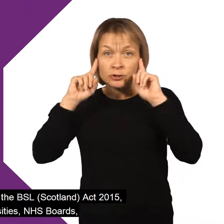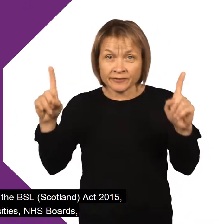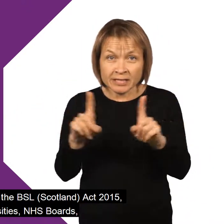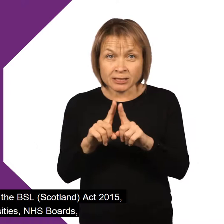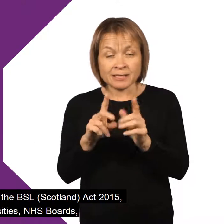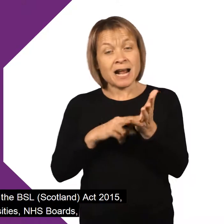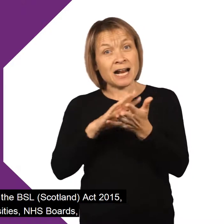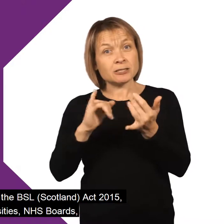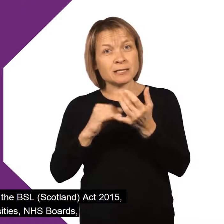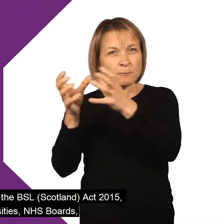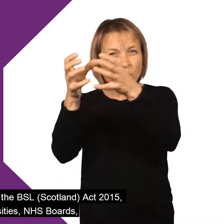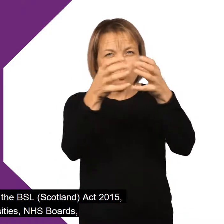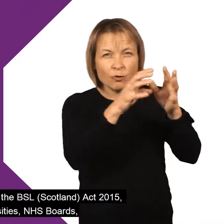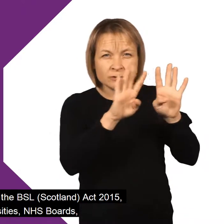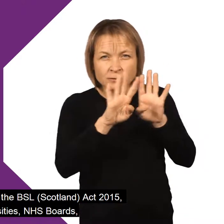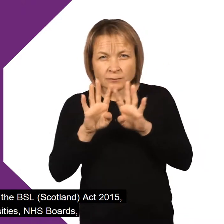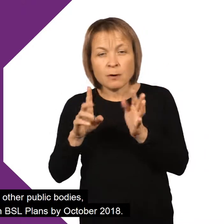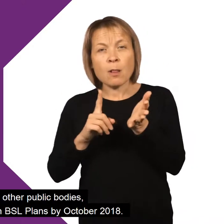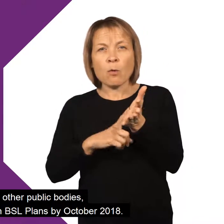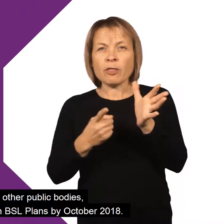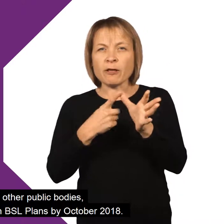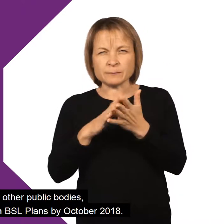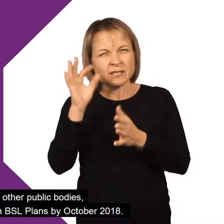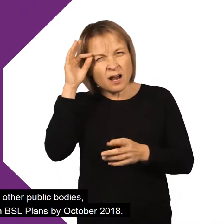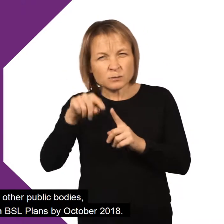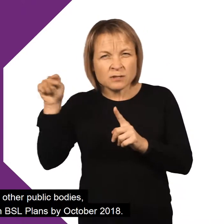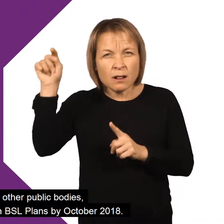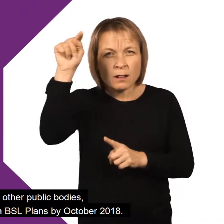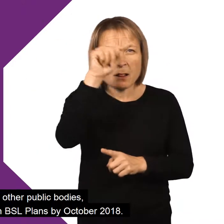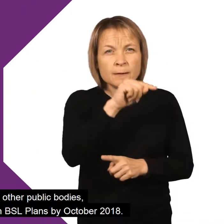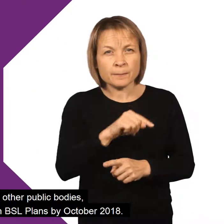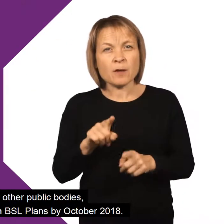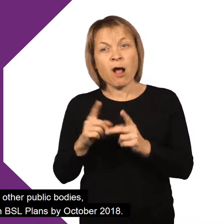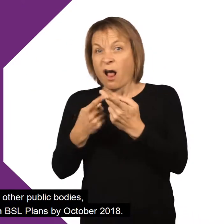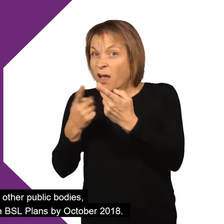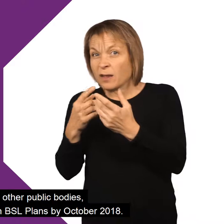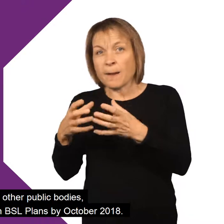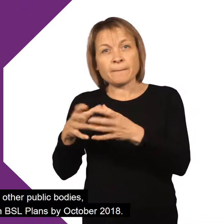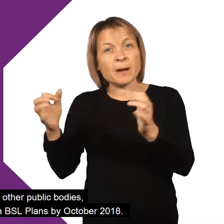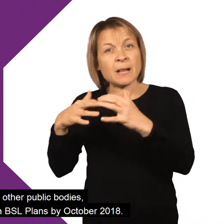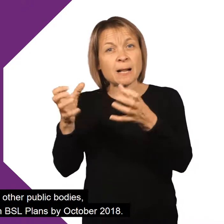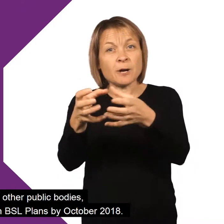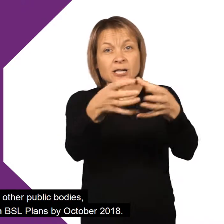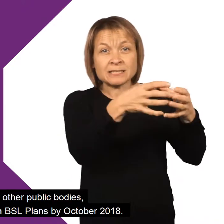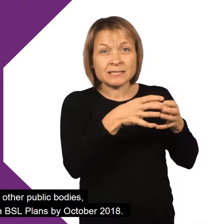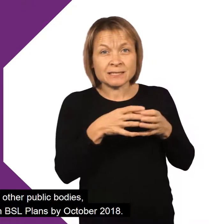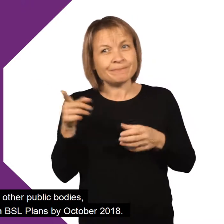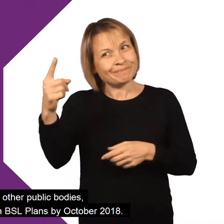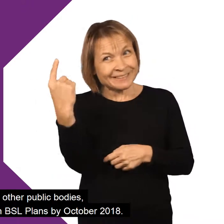universities, NHS boards, local authorities and other public bodies will publish their own